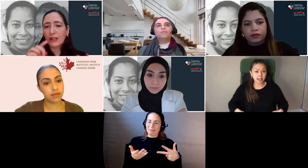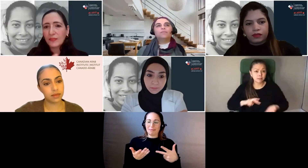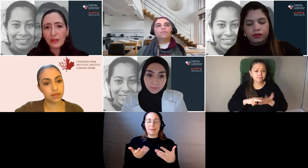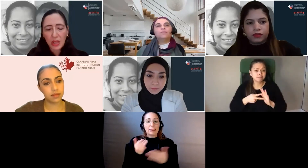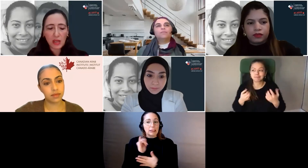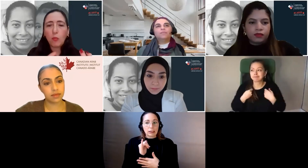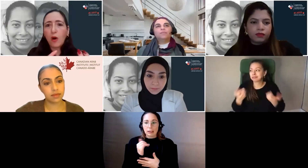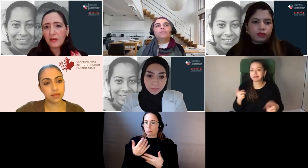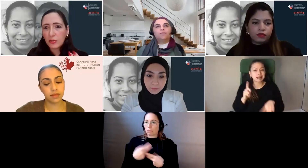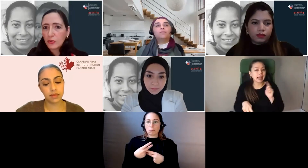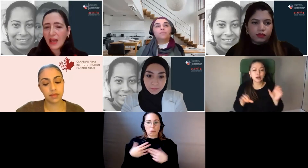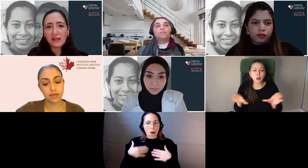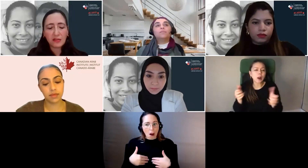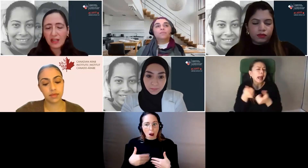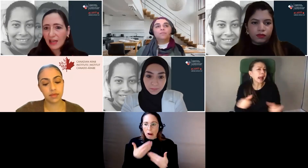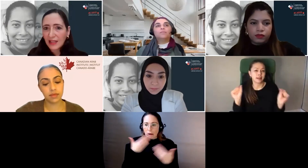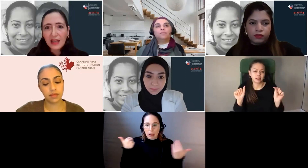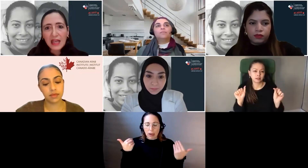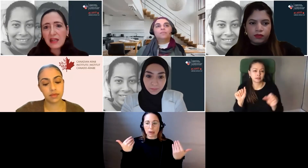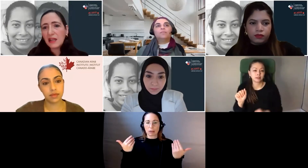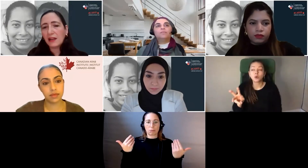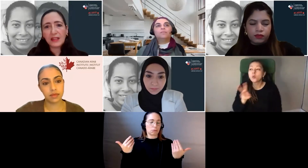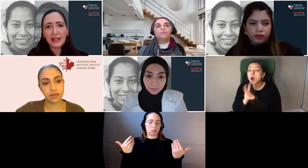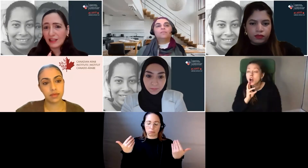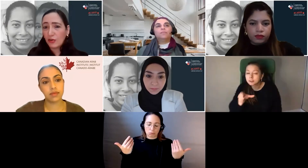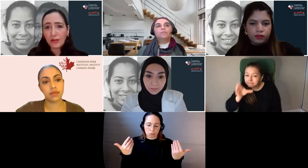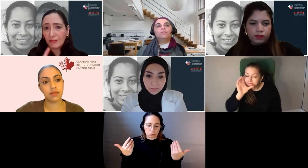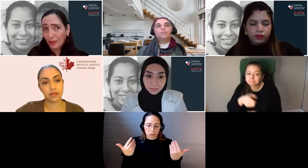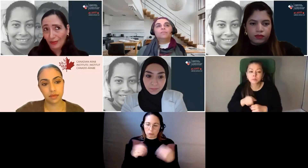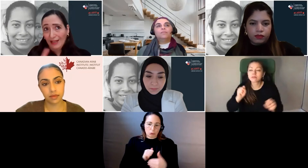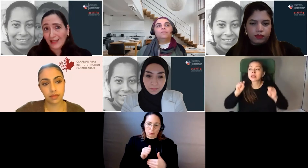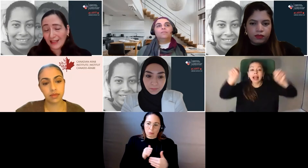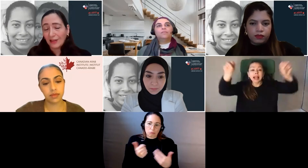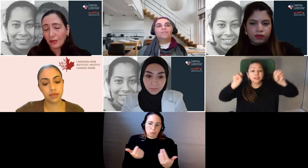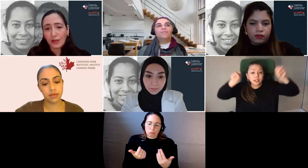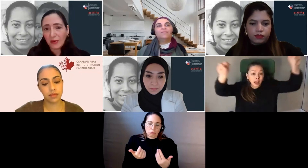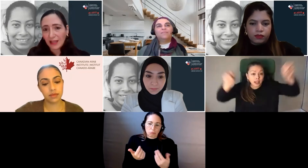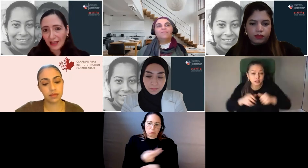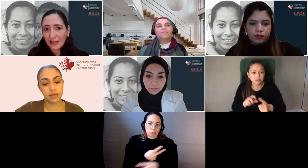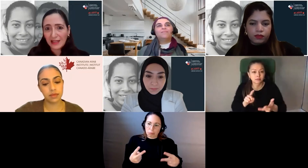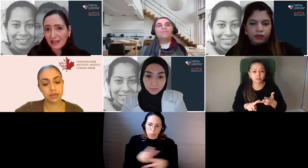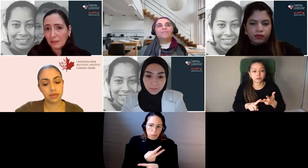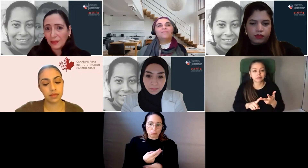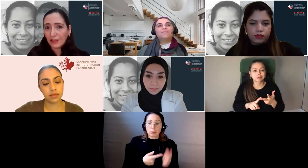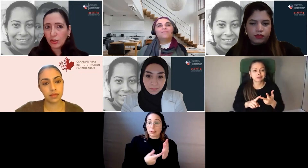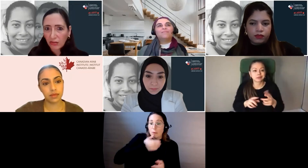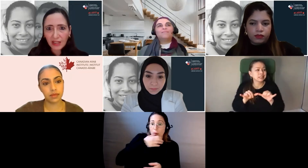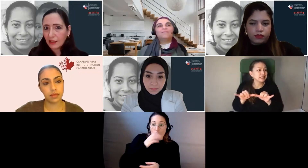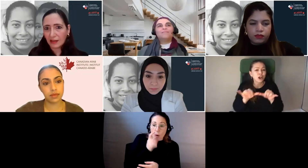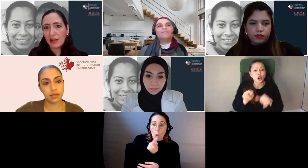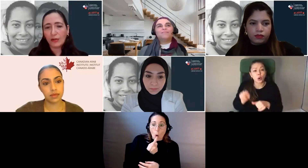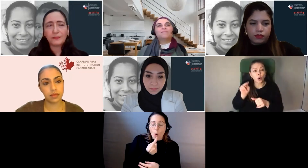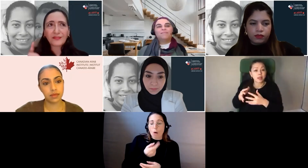So drinking water, doing exercise, eating healthy, like the standard North American diet is simply